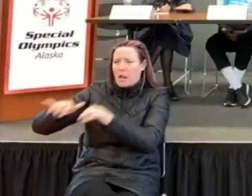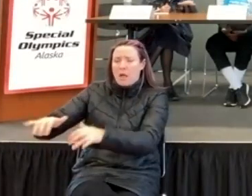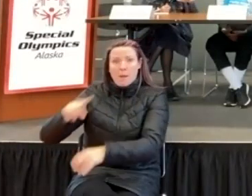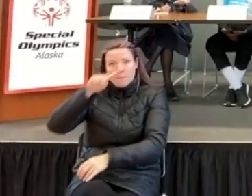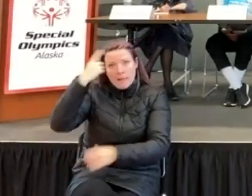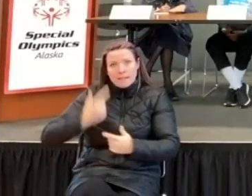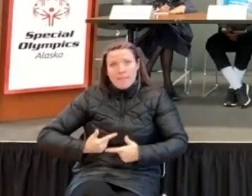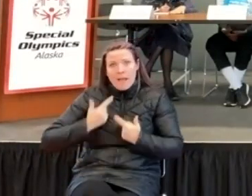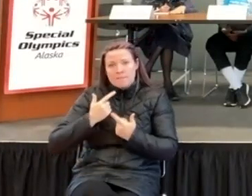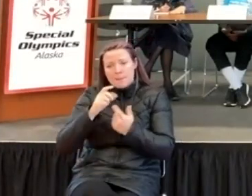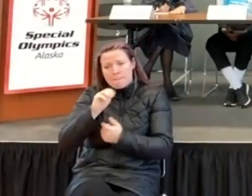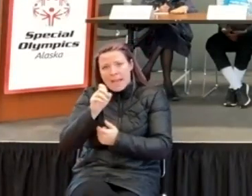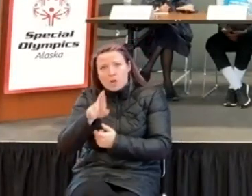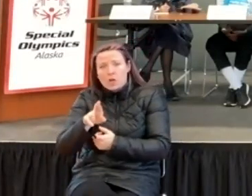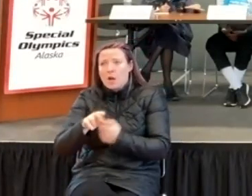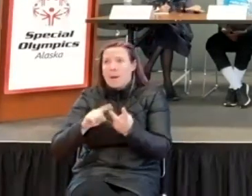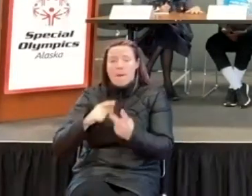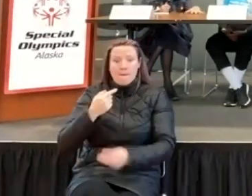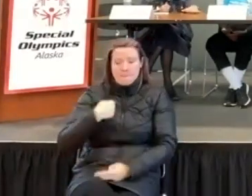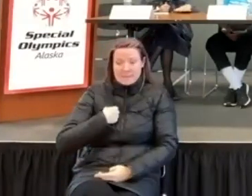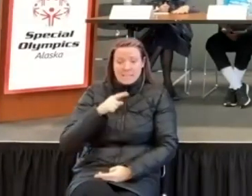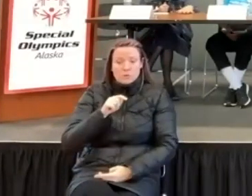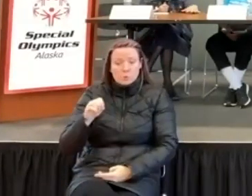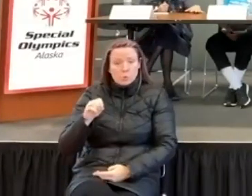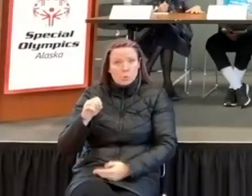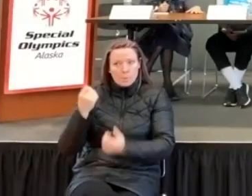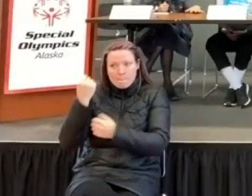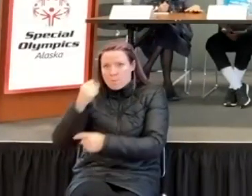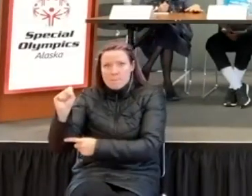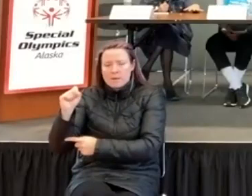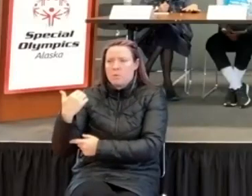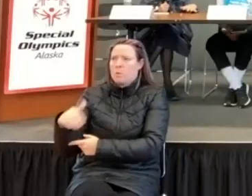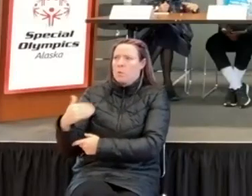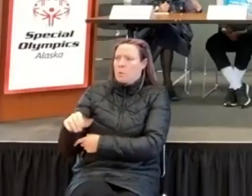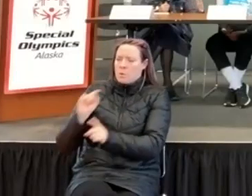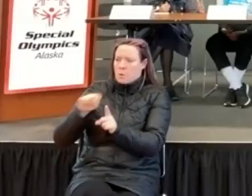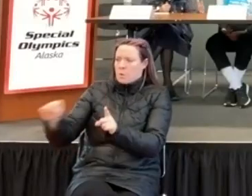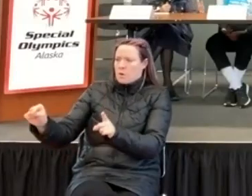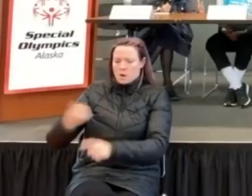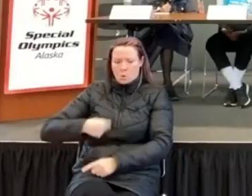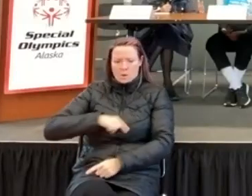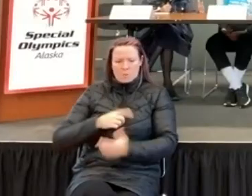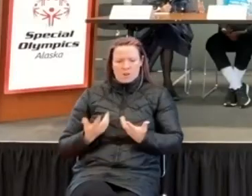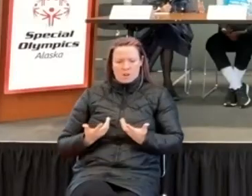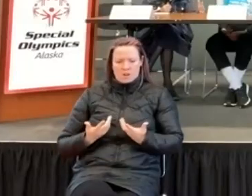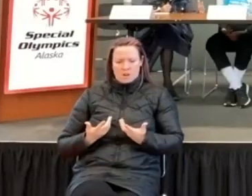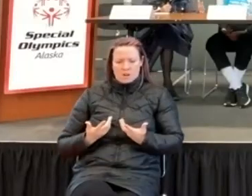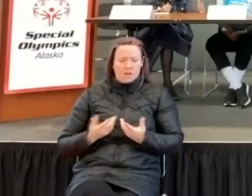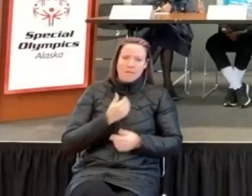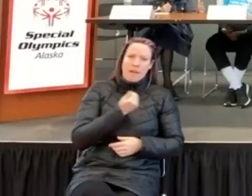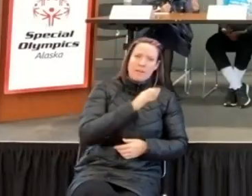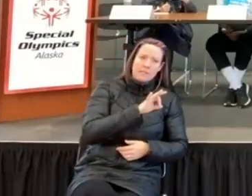Black Lives Matter was happening, the Me Too movement, and we decided that we were kind of muted in